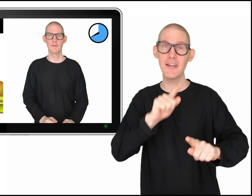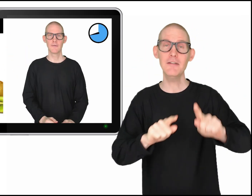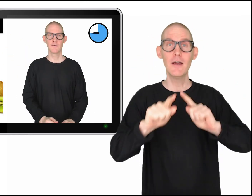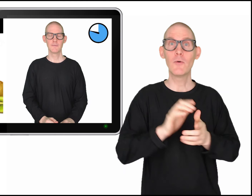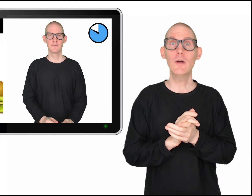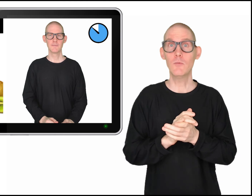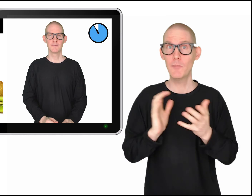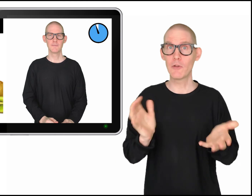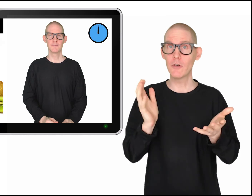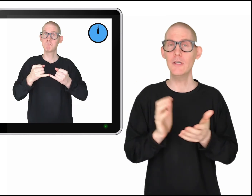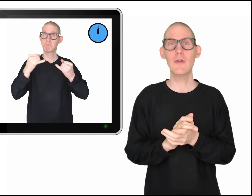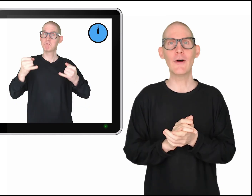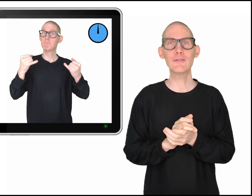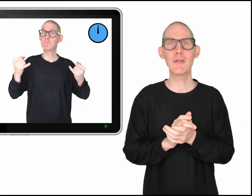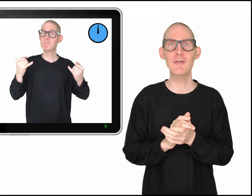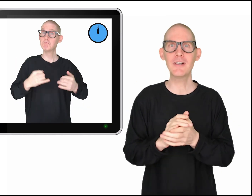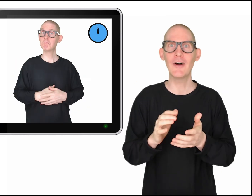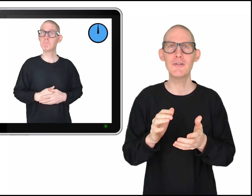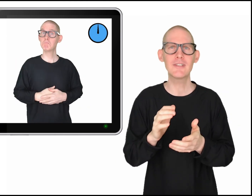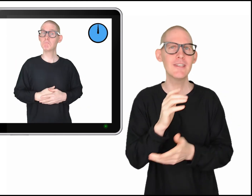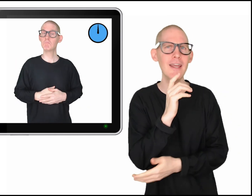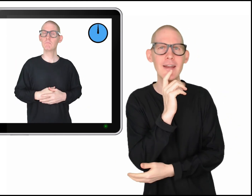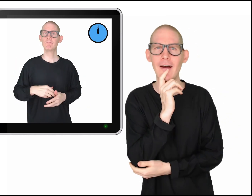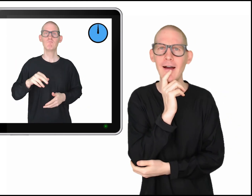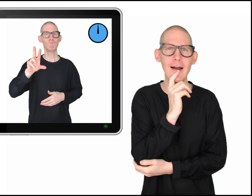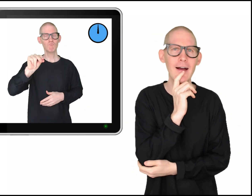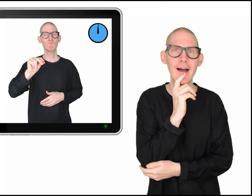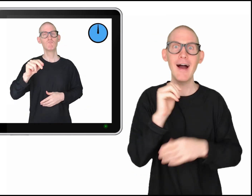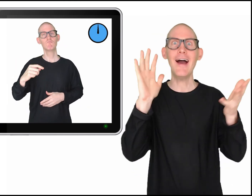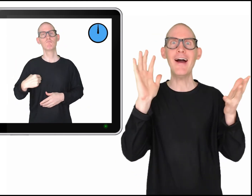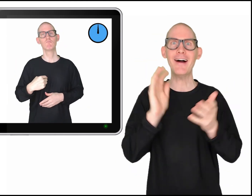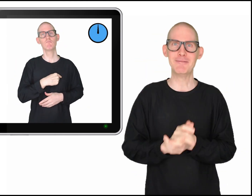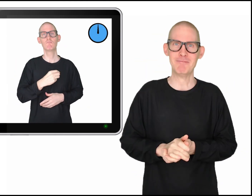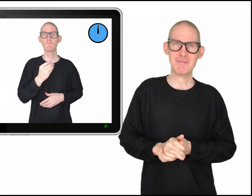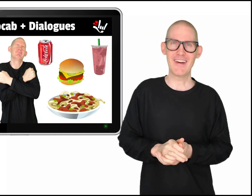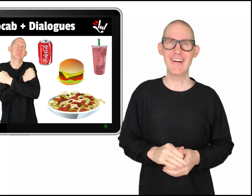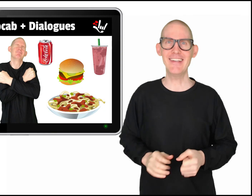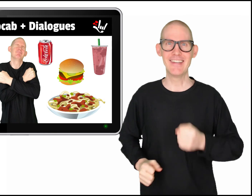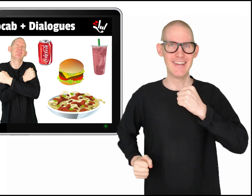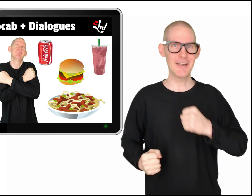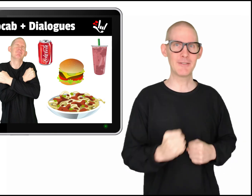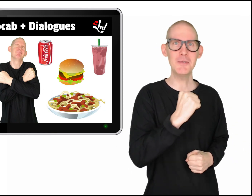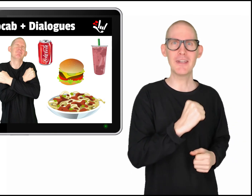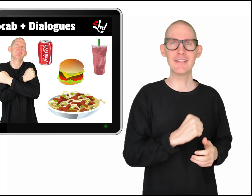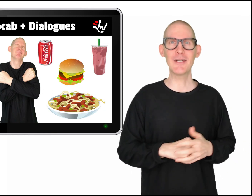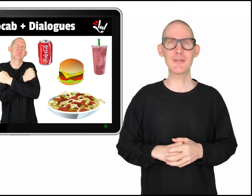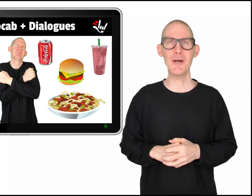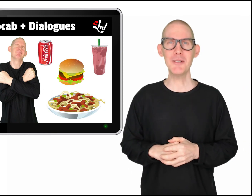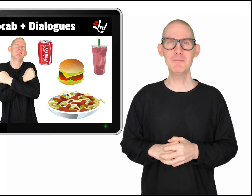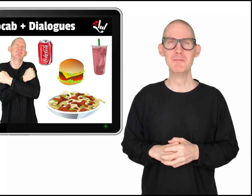sign what we've been learning and also that you can understand. All right, let's do it. Let's get started.